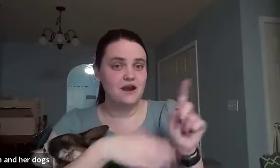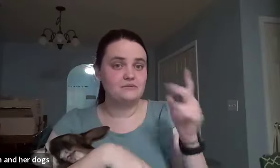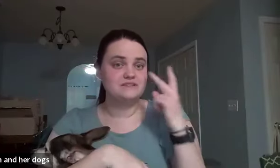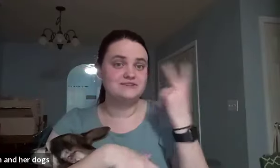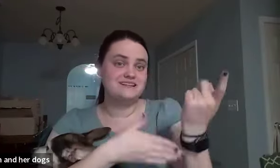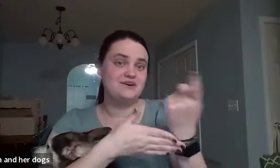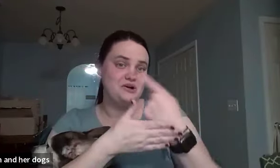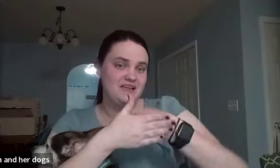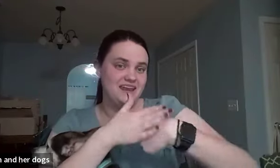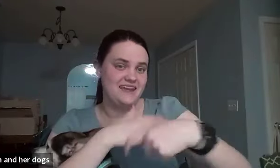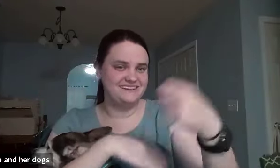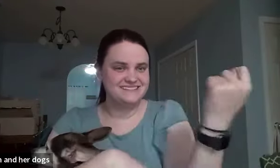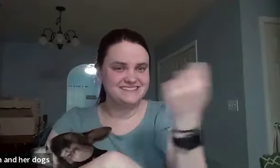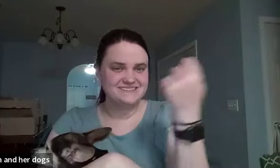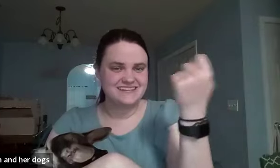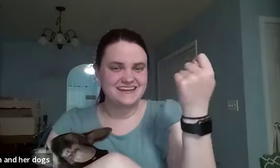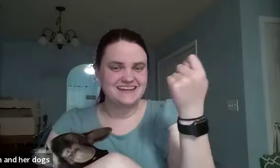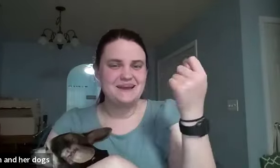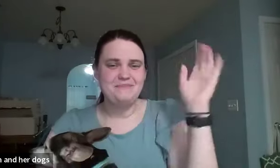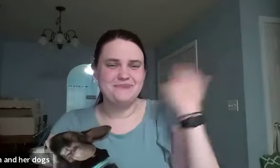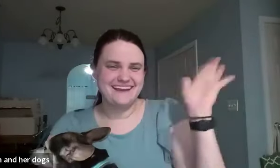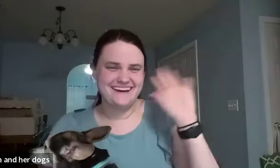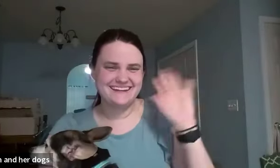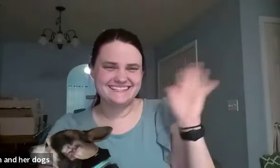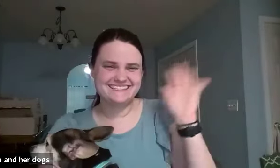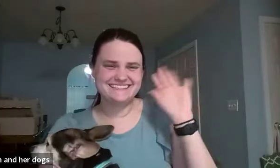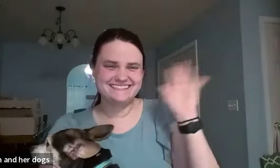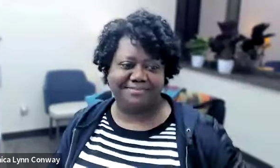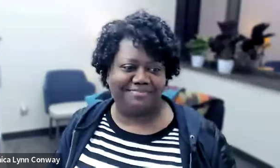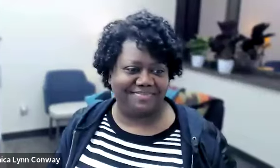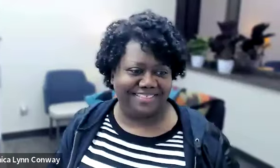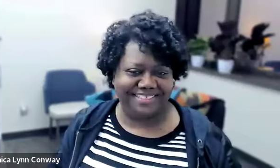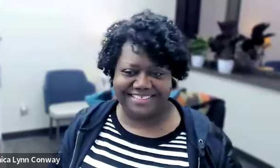week. I will see you guys all next Tuesday. Bye, guys. Bye, Bye. everybody.